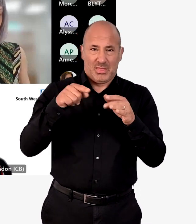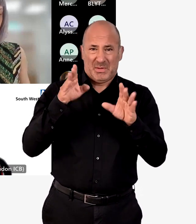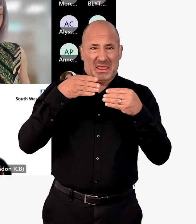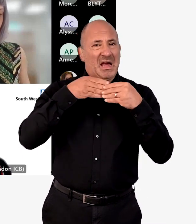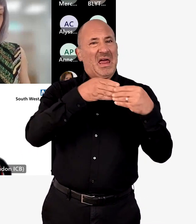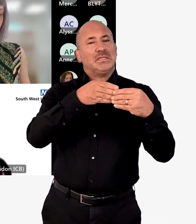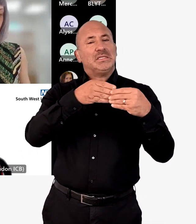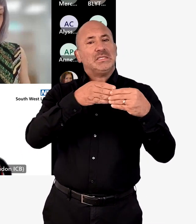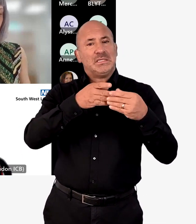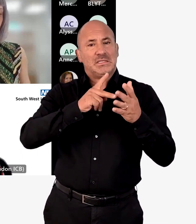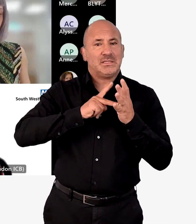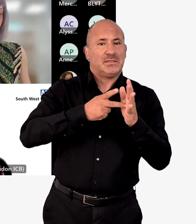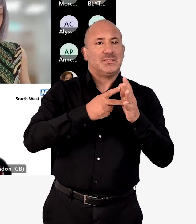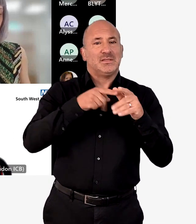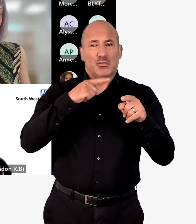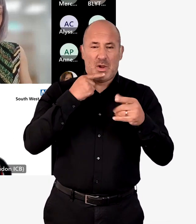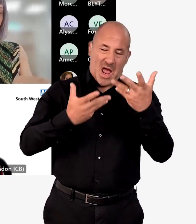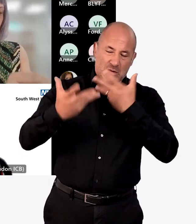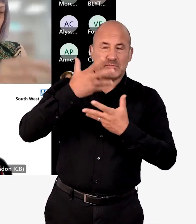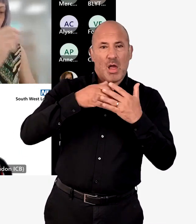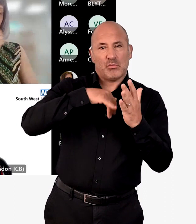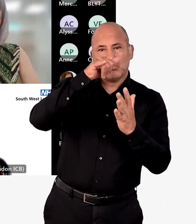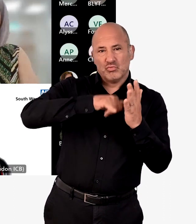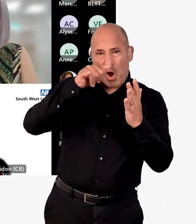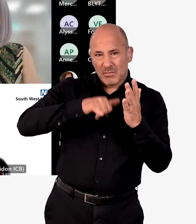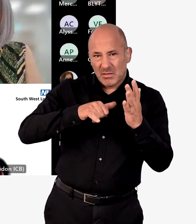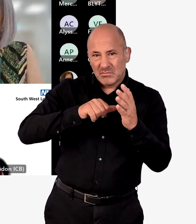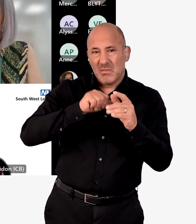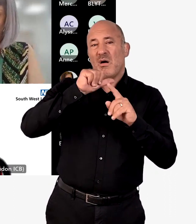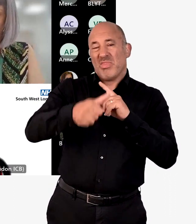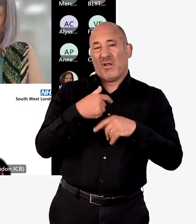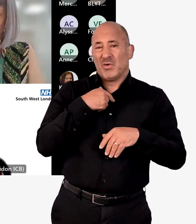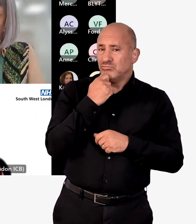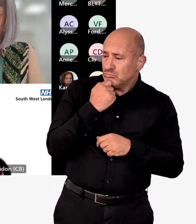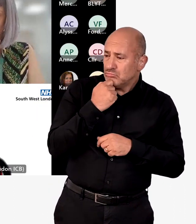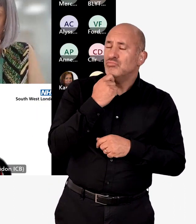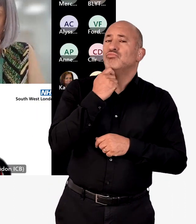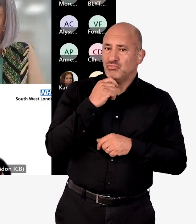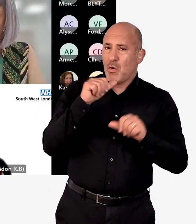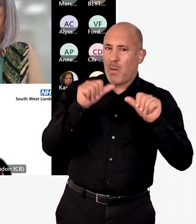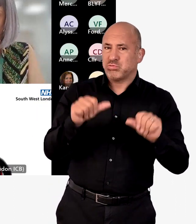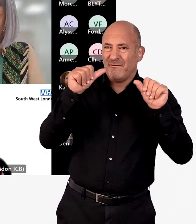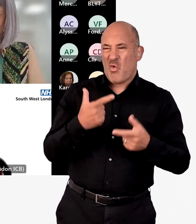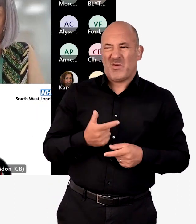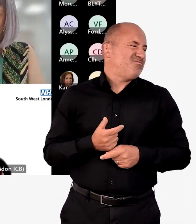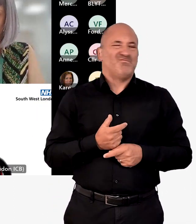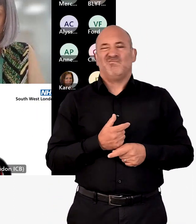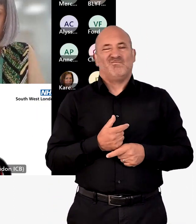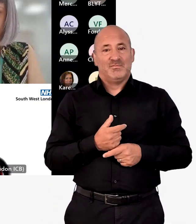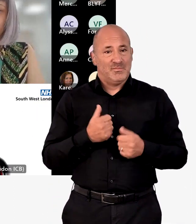I'm going to pass across to Karen now, Karen Broughton, who has led this piece of work to talk